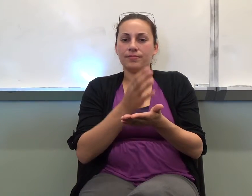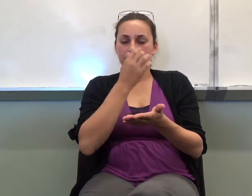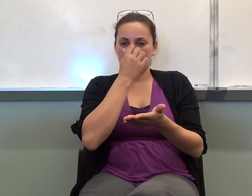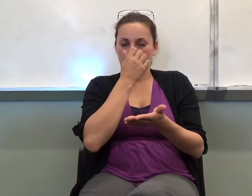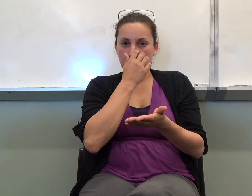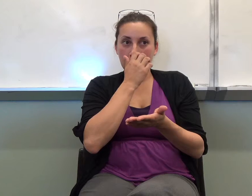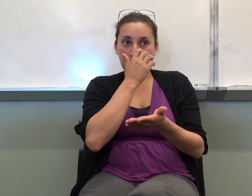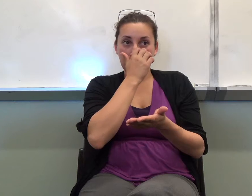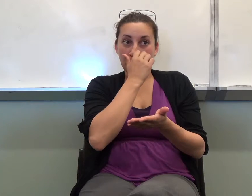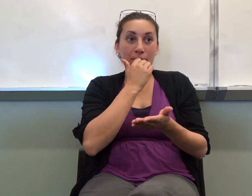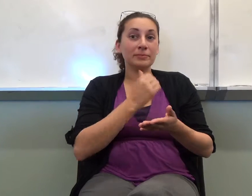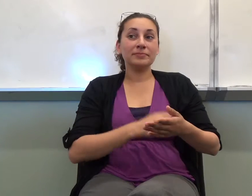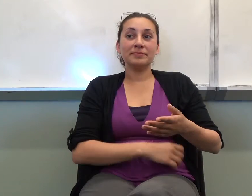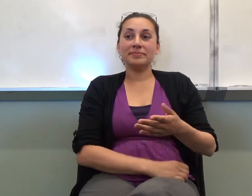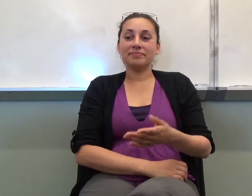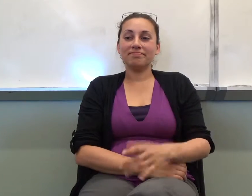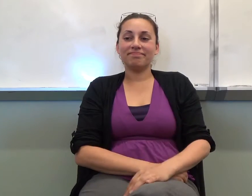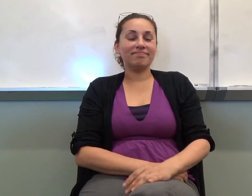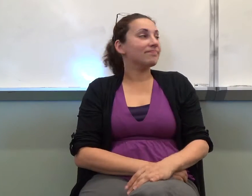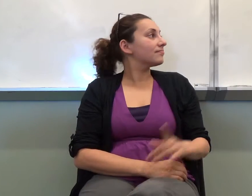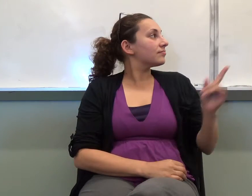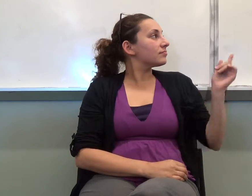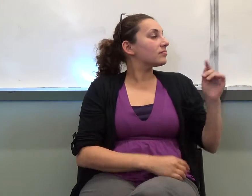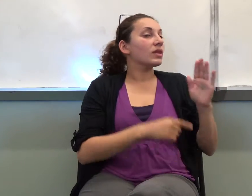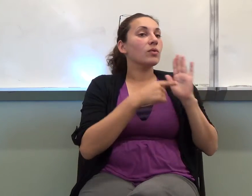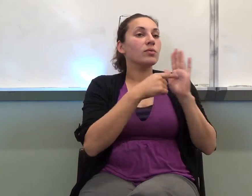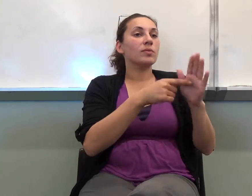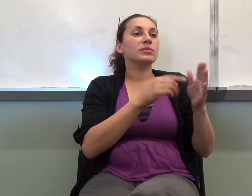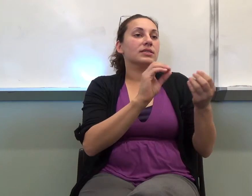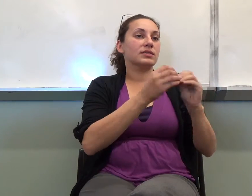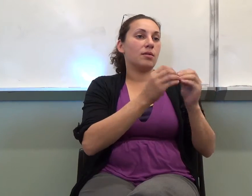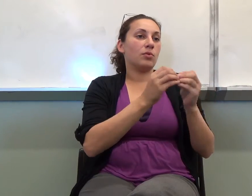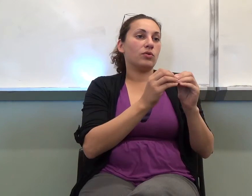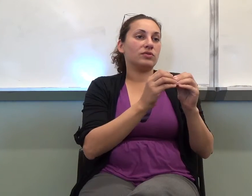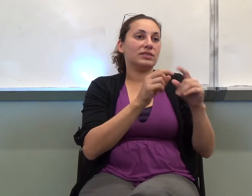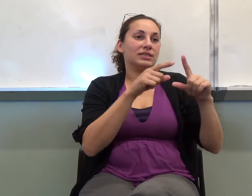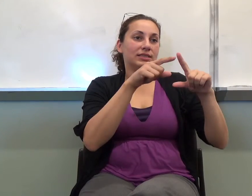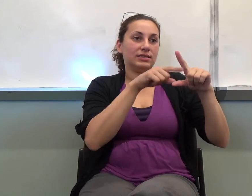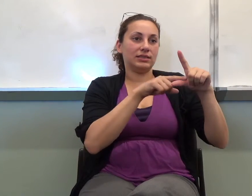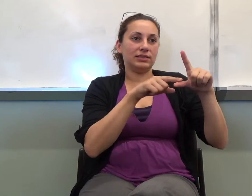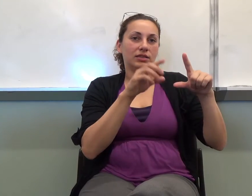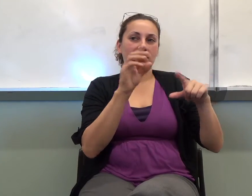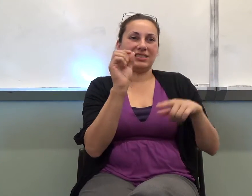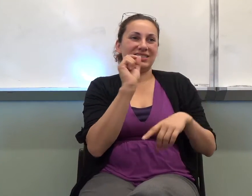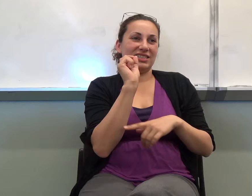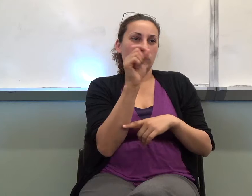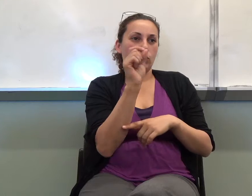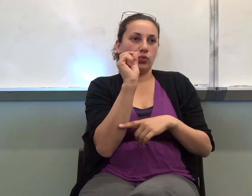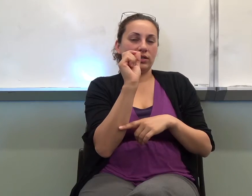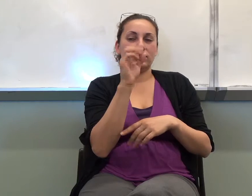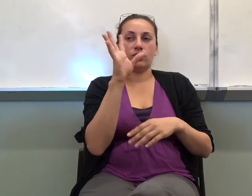And this represents the number of degrees in the pie chart, which is a